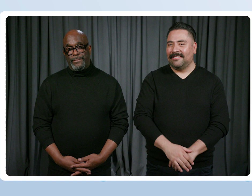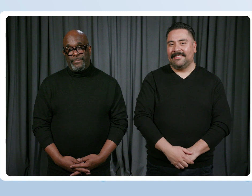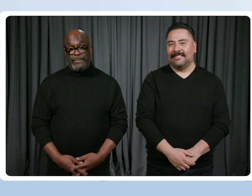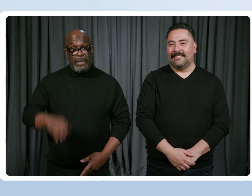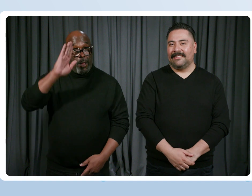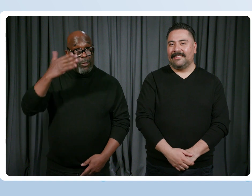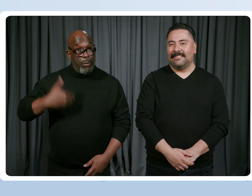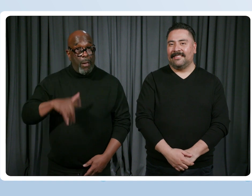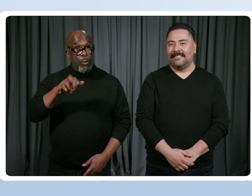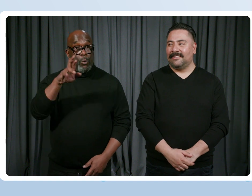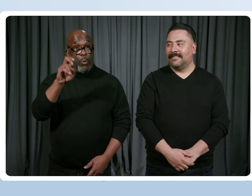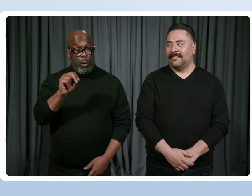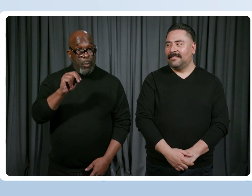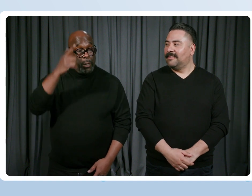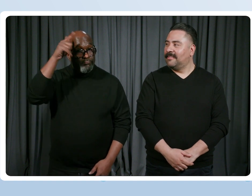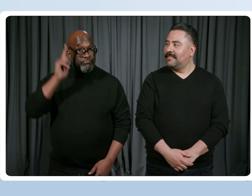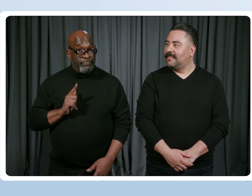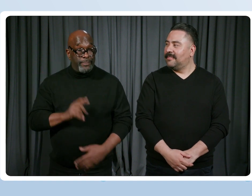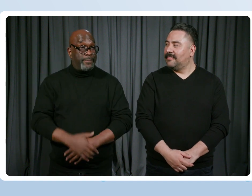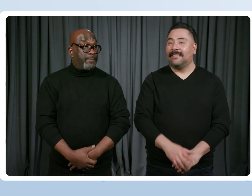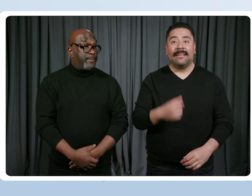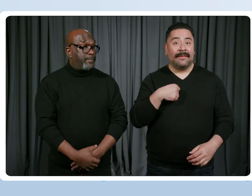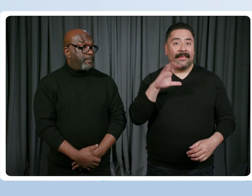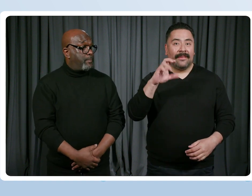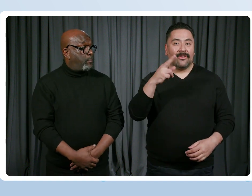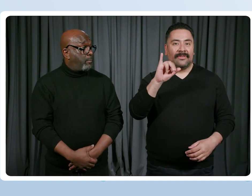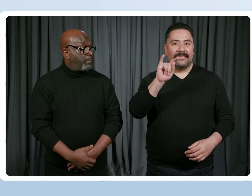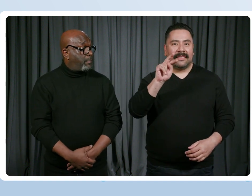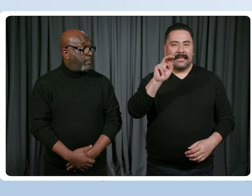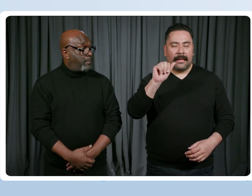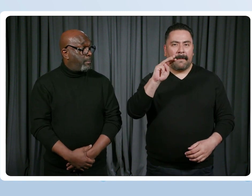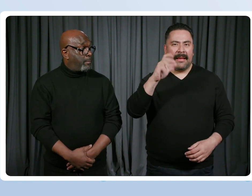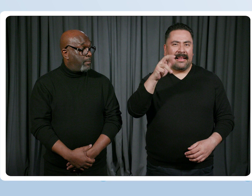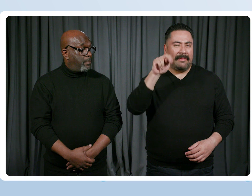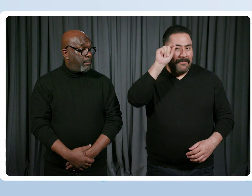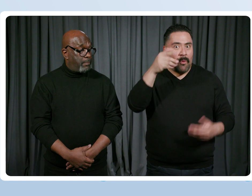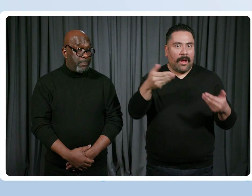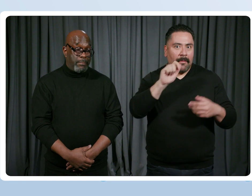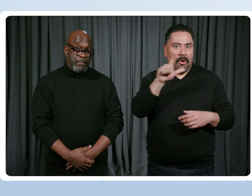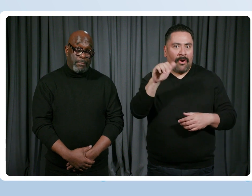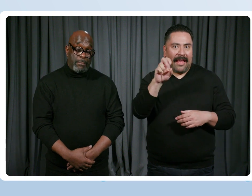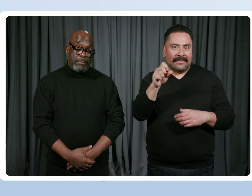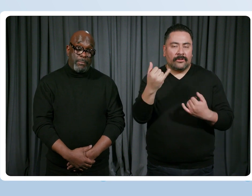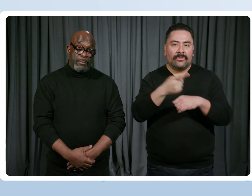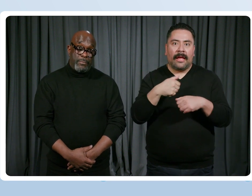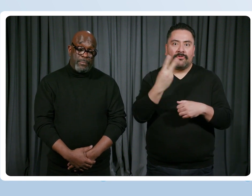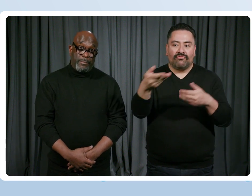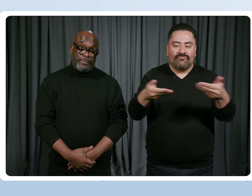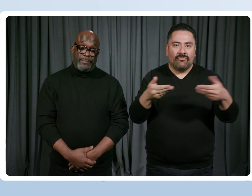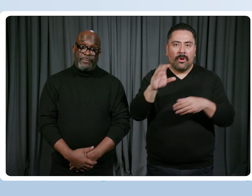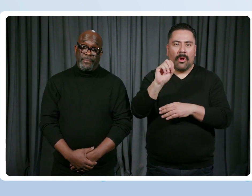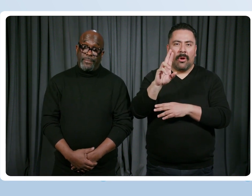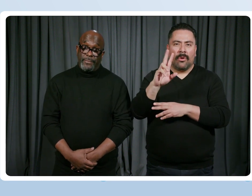Hello, I'm Lauren Huberman. And I'm Christina McLean. Welcome to All Access. Today, we sit down with two occupational therapists and